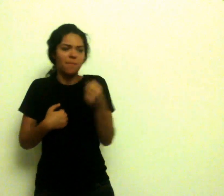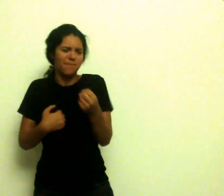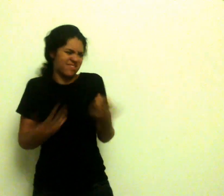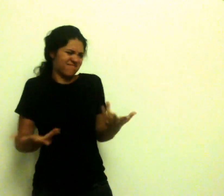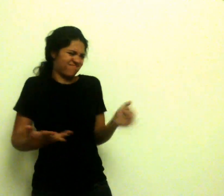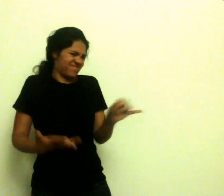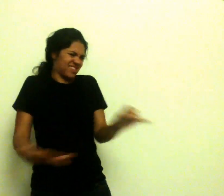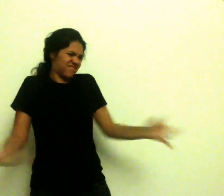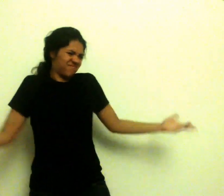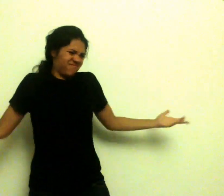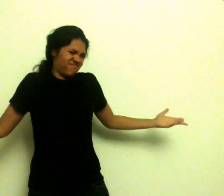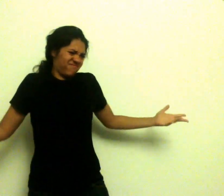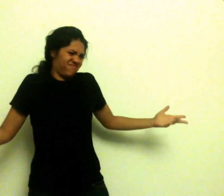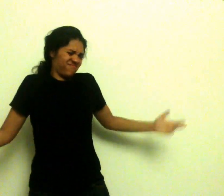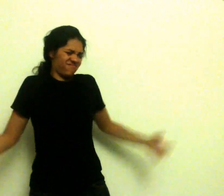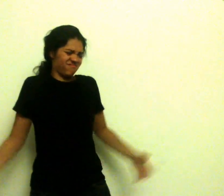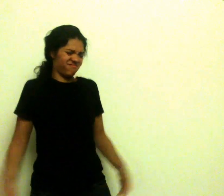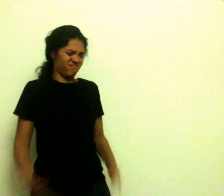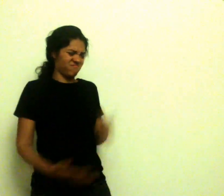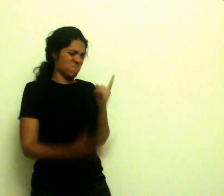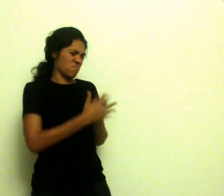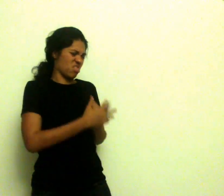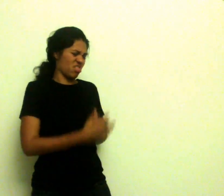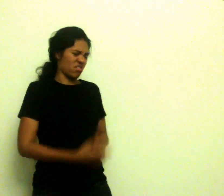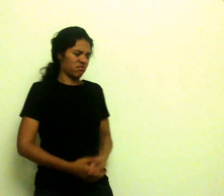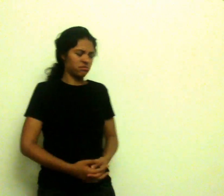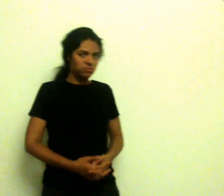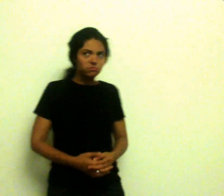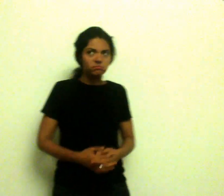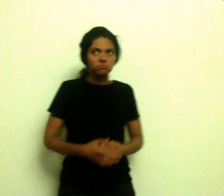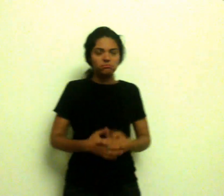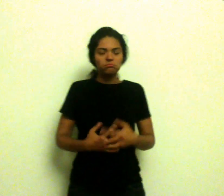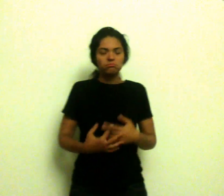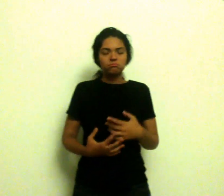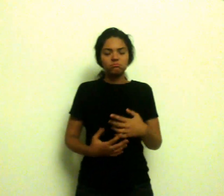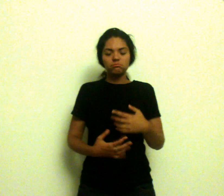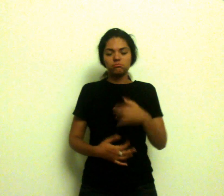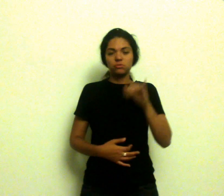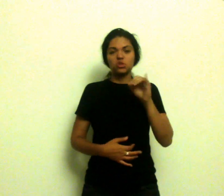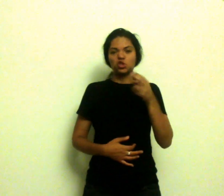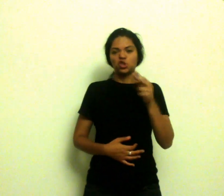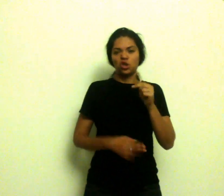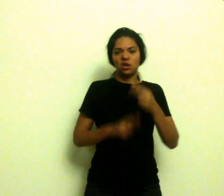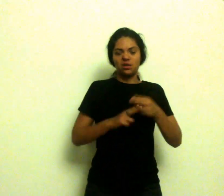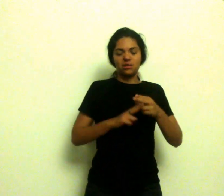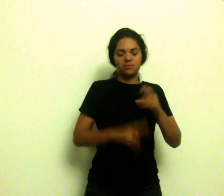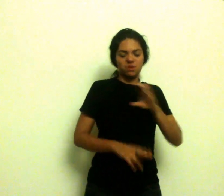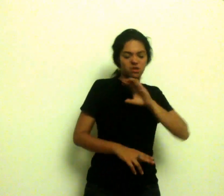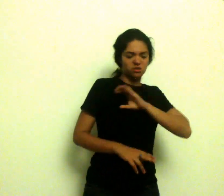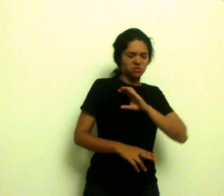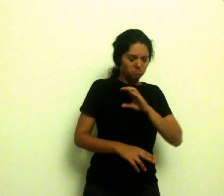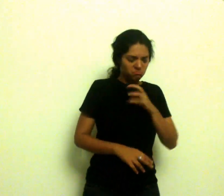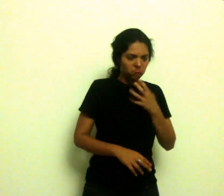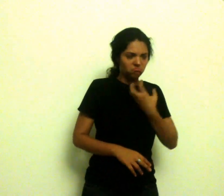And young John, given to the name of this young man, Lewis representing himself, said he cringed, but he did not know how to